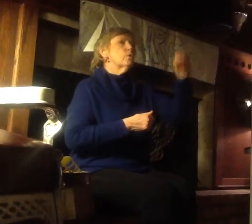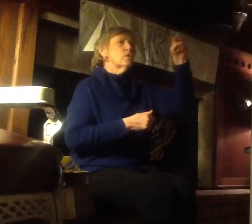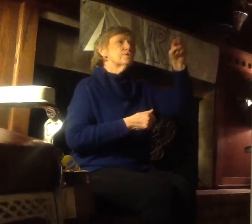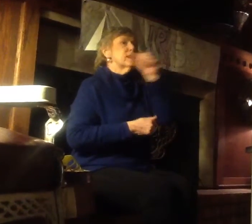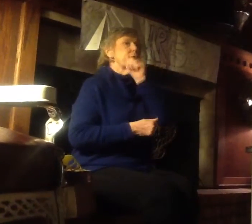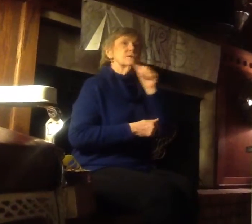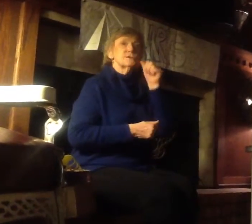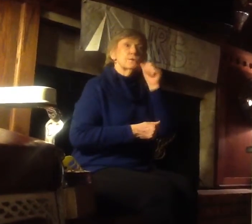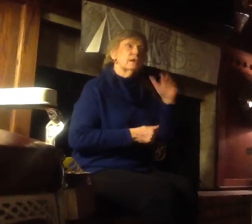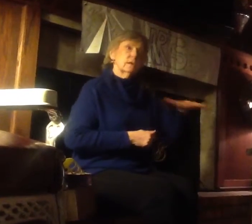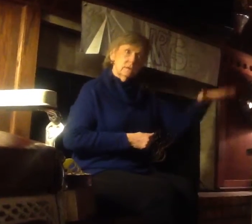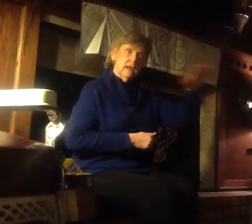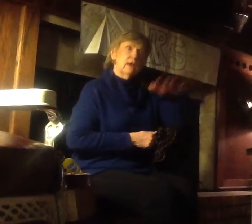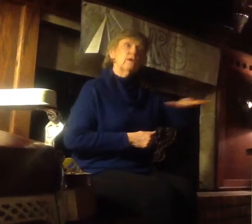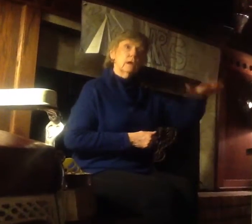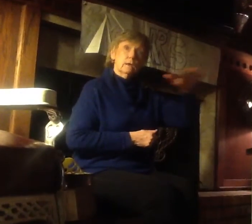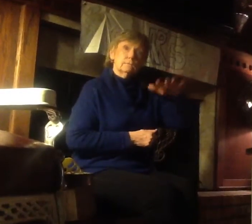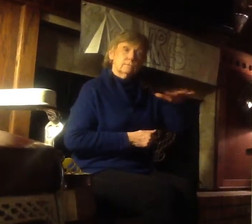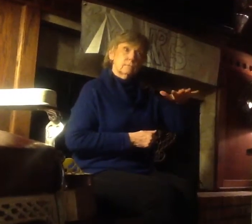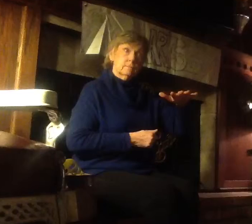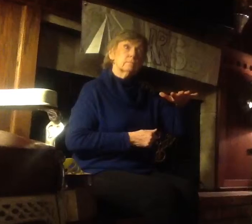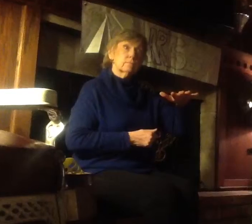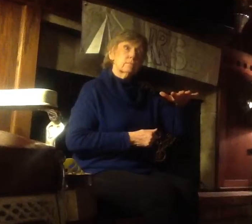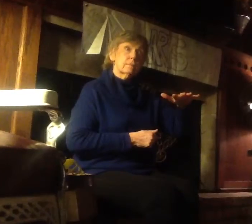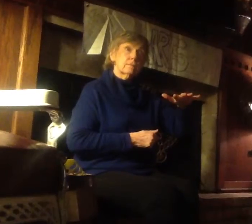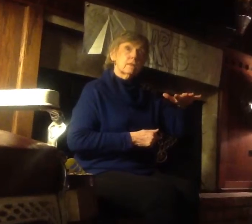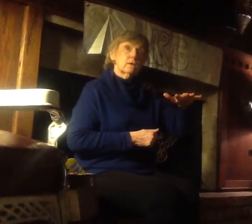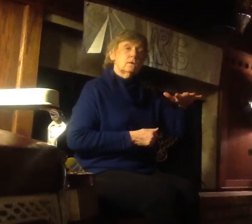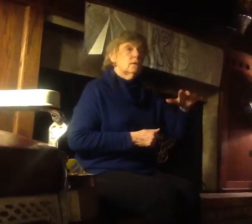in northern Arizona area.